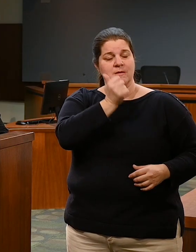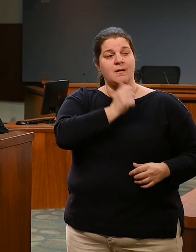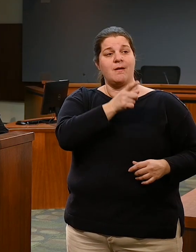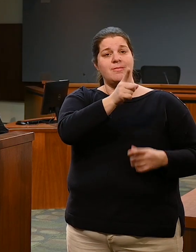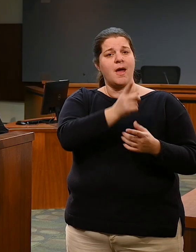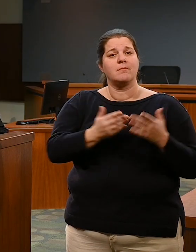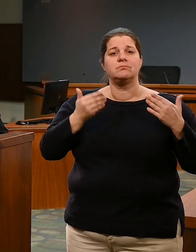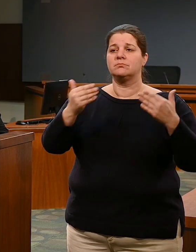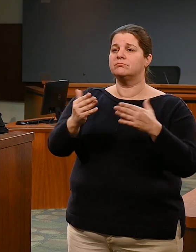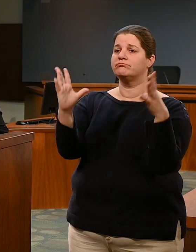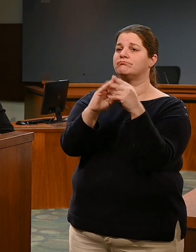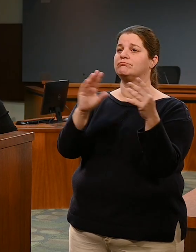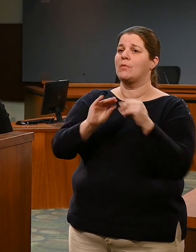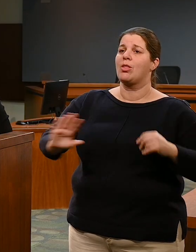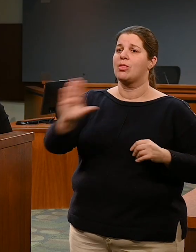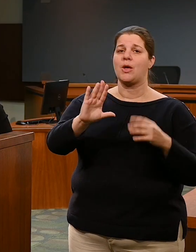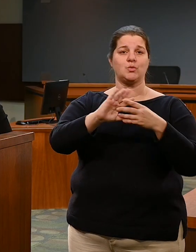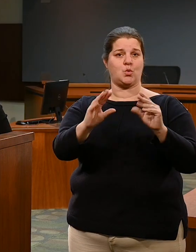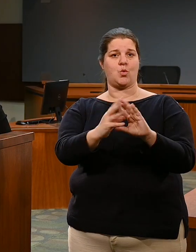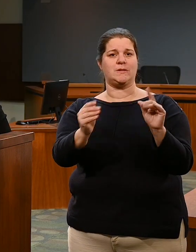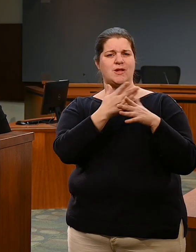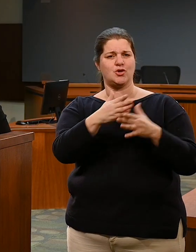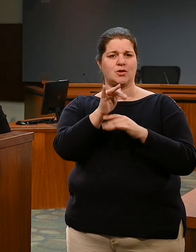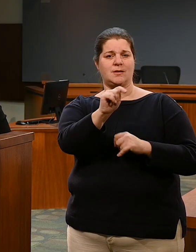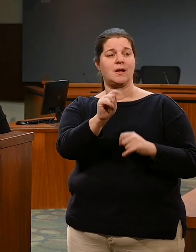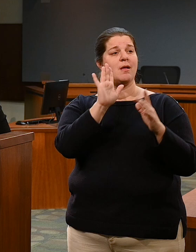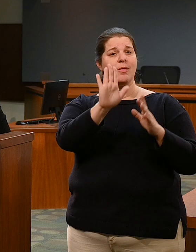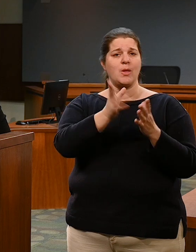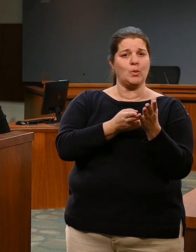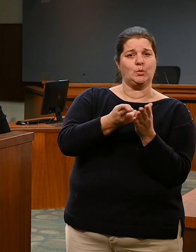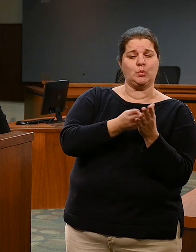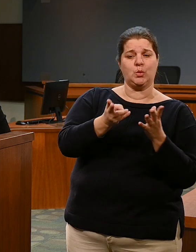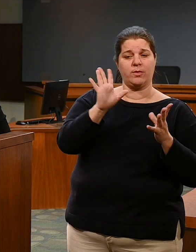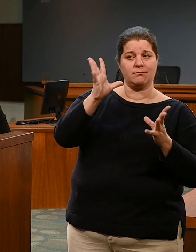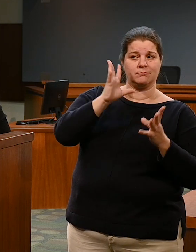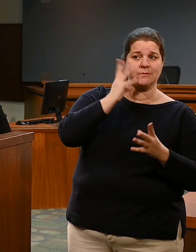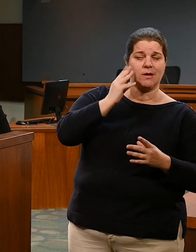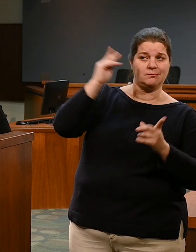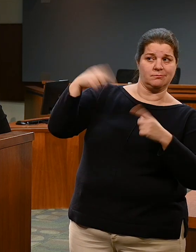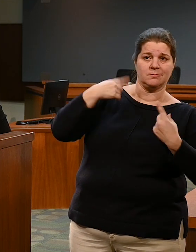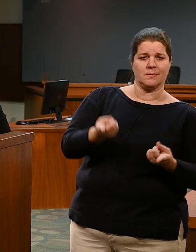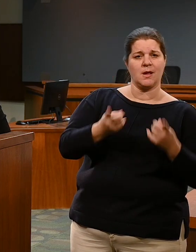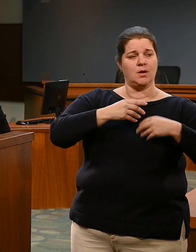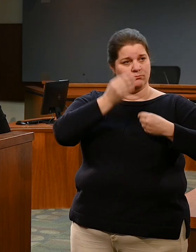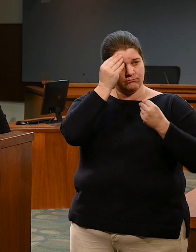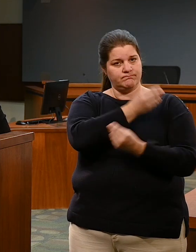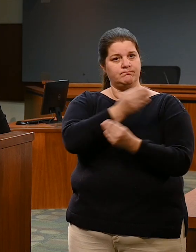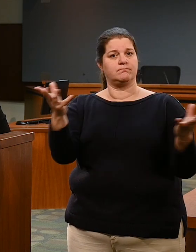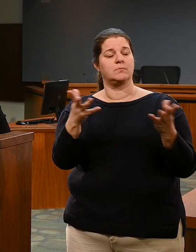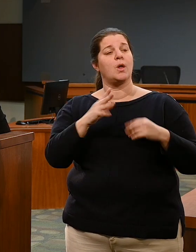share their stories and lived experience, laying bare the truths of their lives to help build us something better. They have expressed their needs